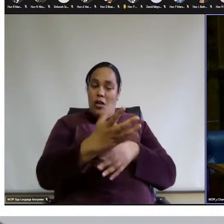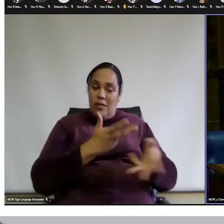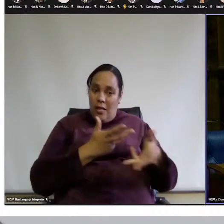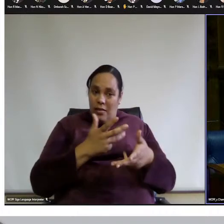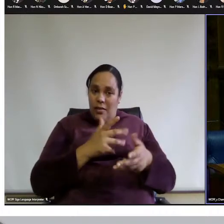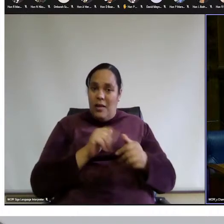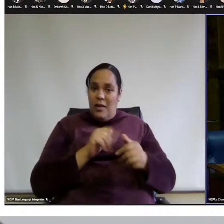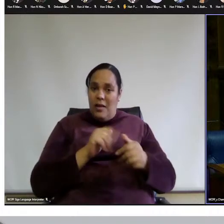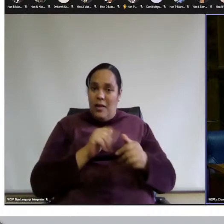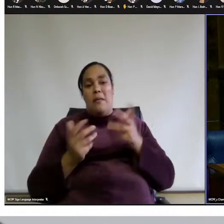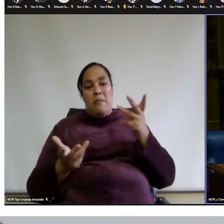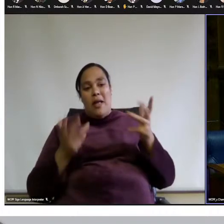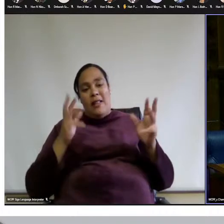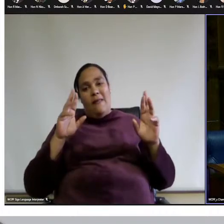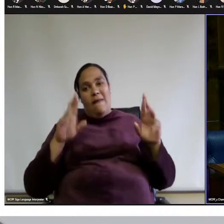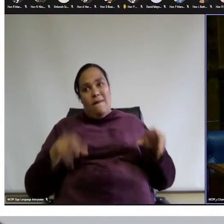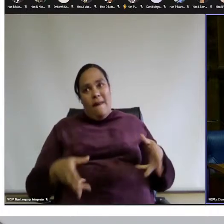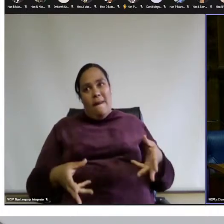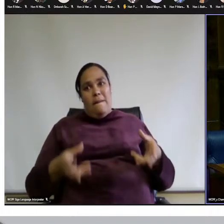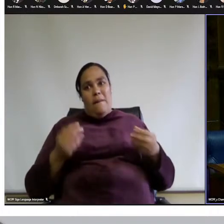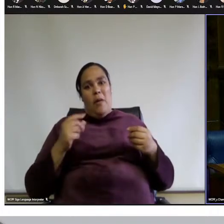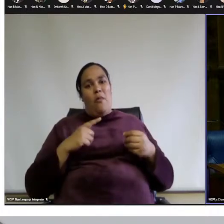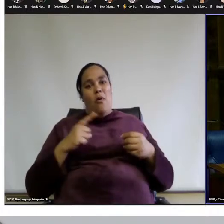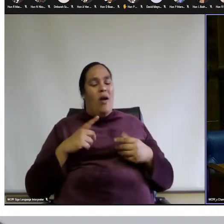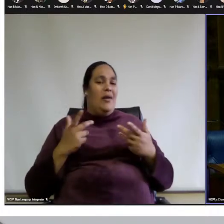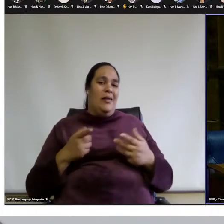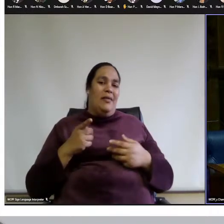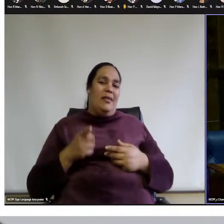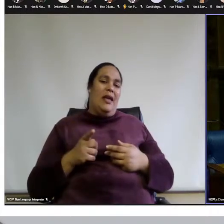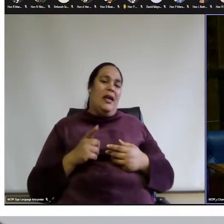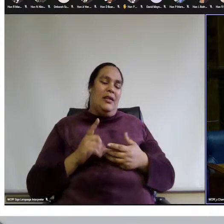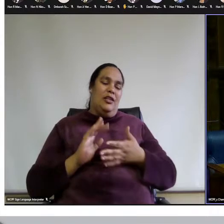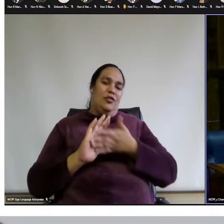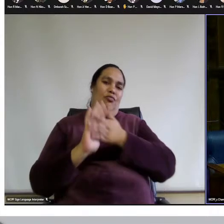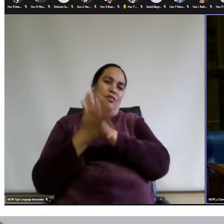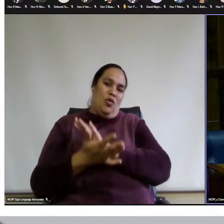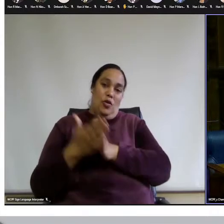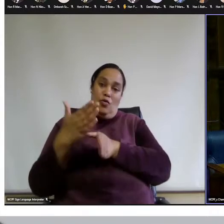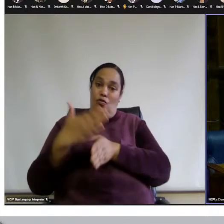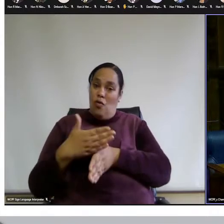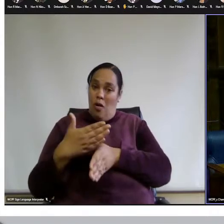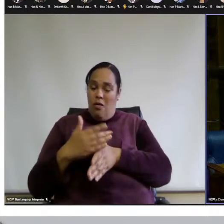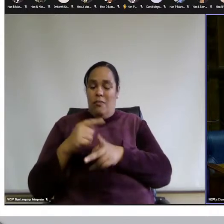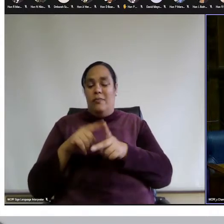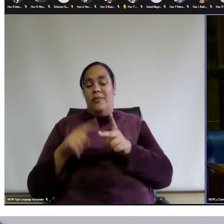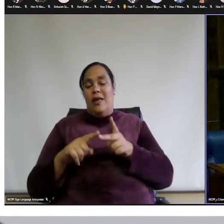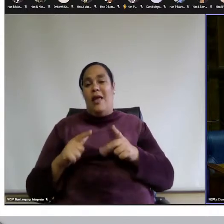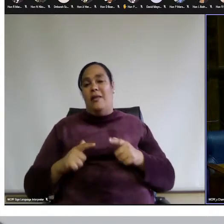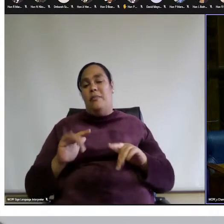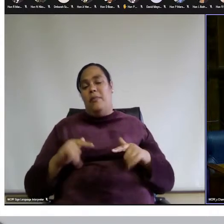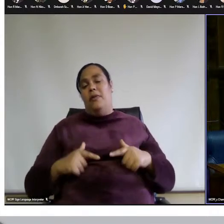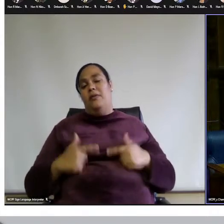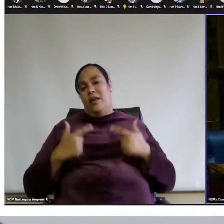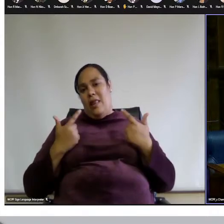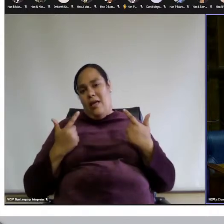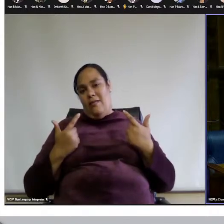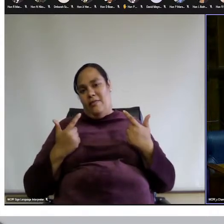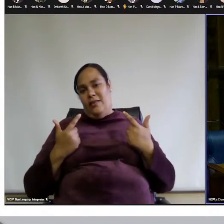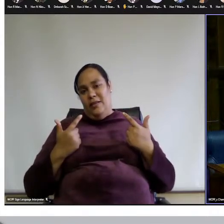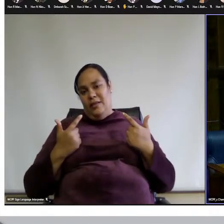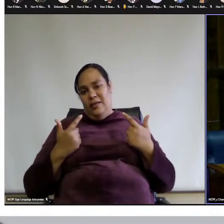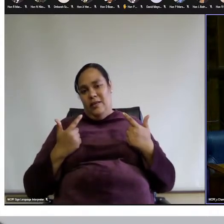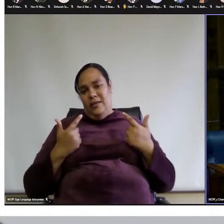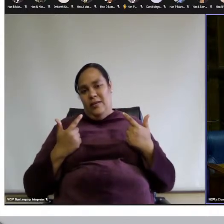start getting that balance right, because quite frankly, it is destroying jobs and lives, livelihoods